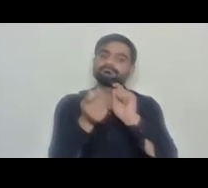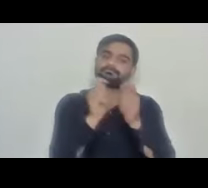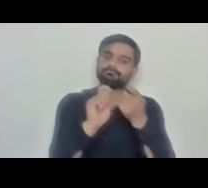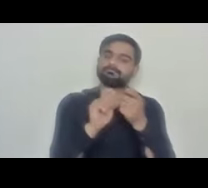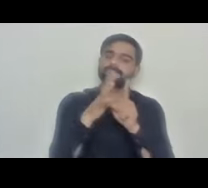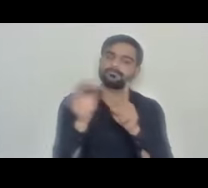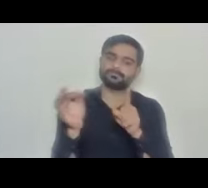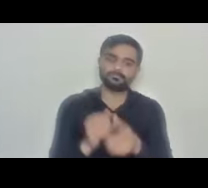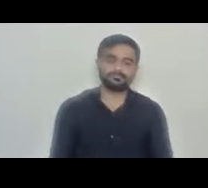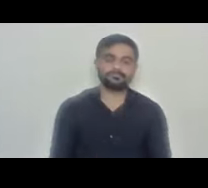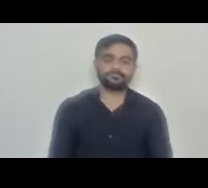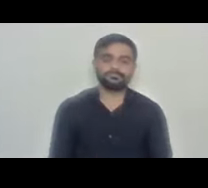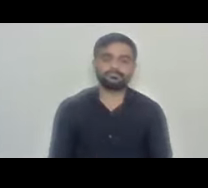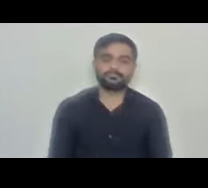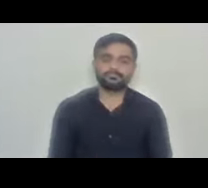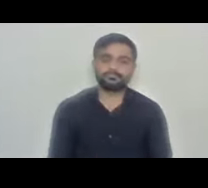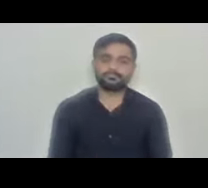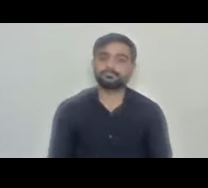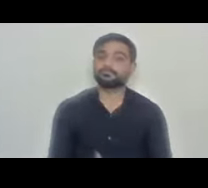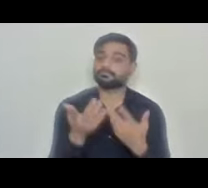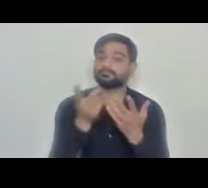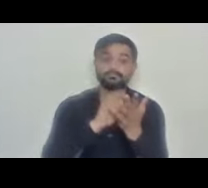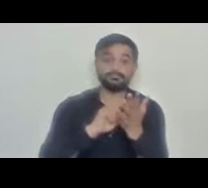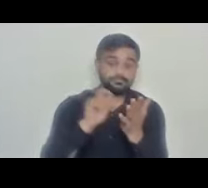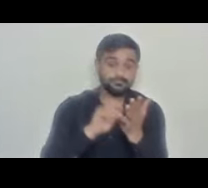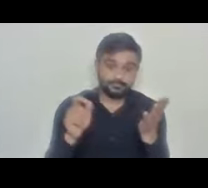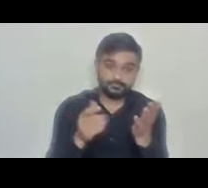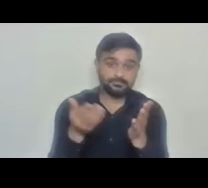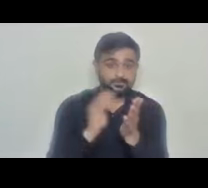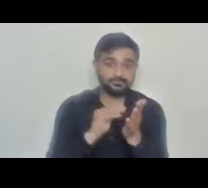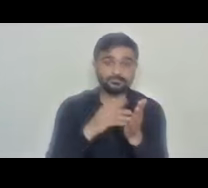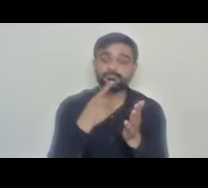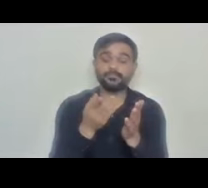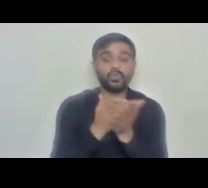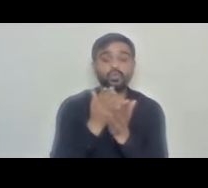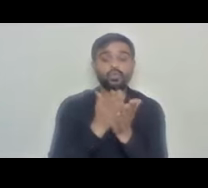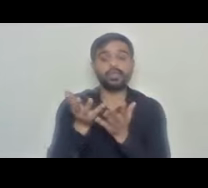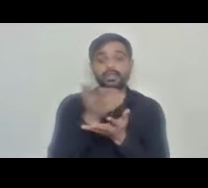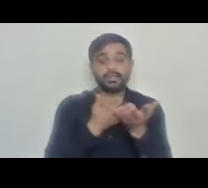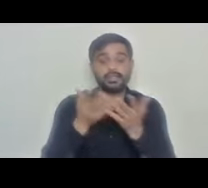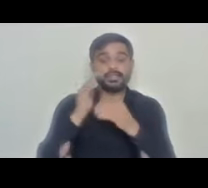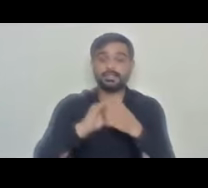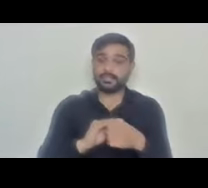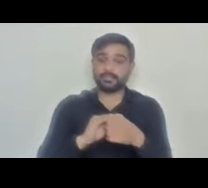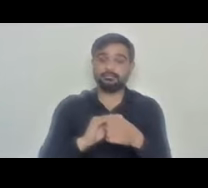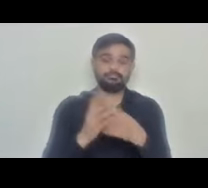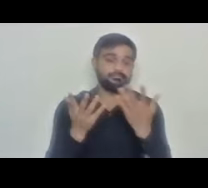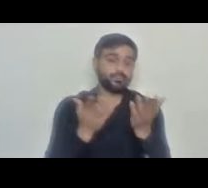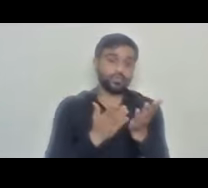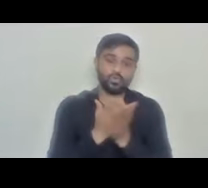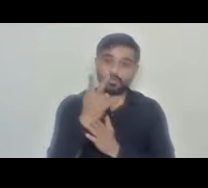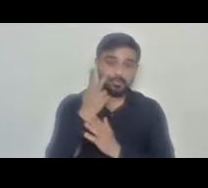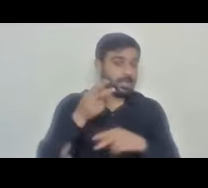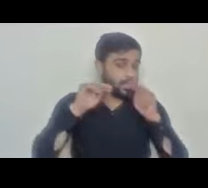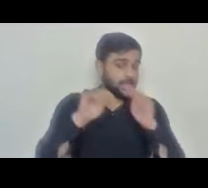with it. So writing, again, the ways of dissemination can vary. It's not always